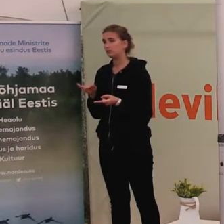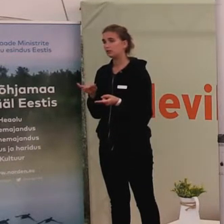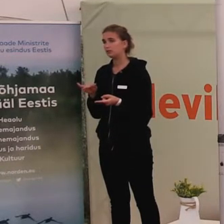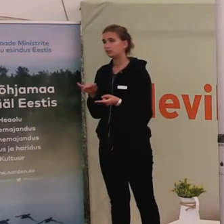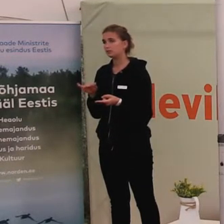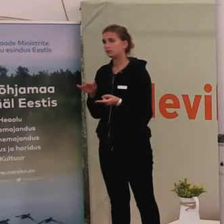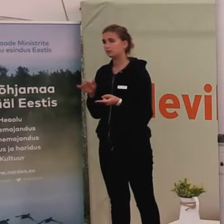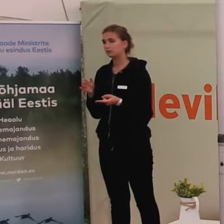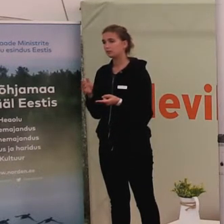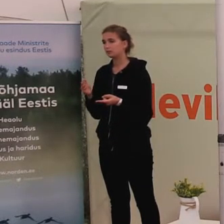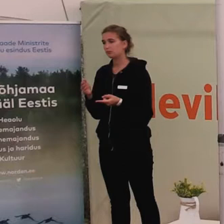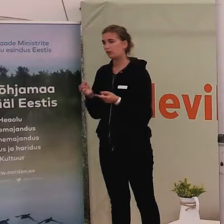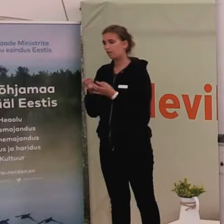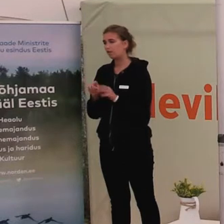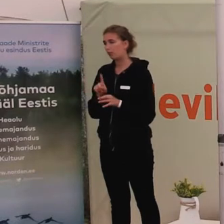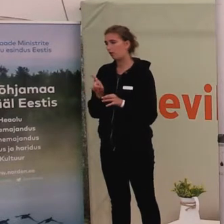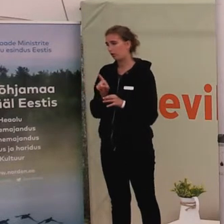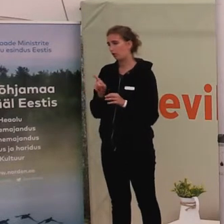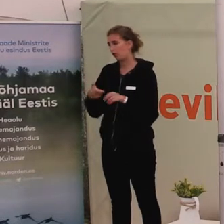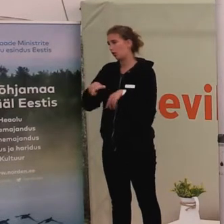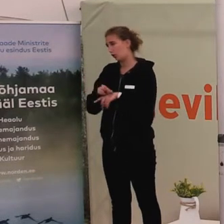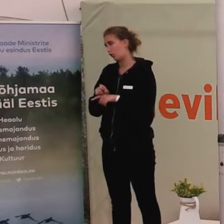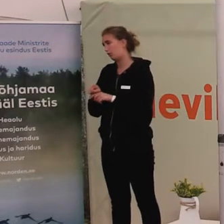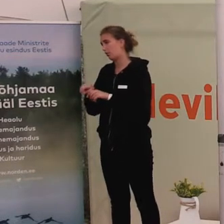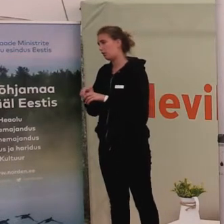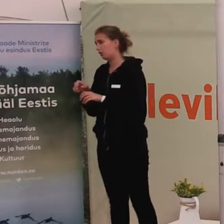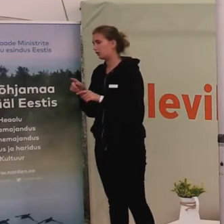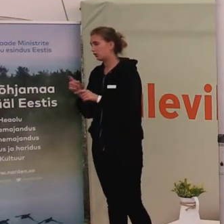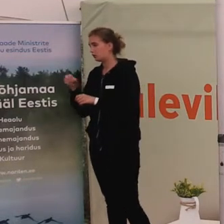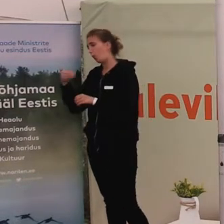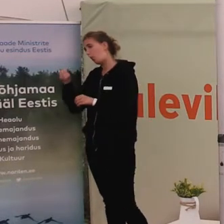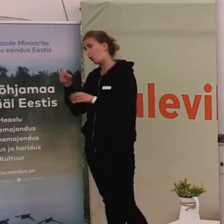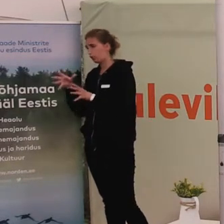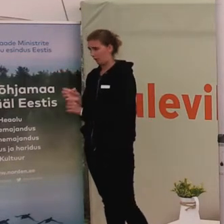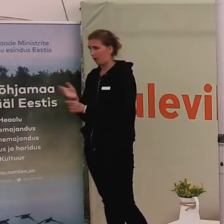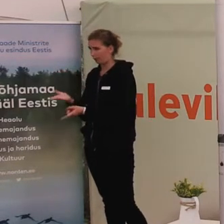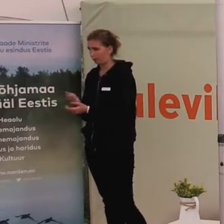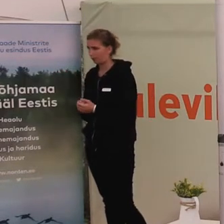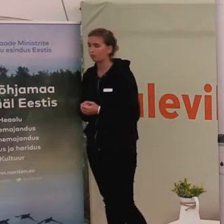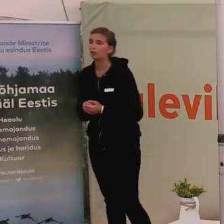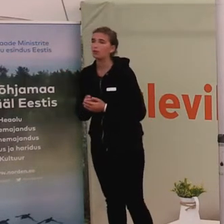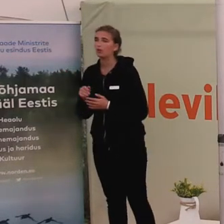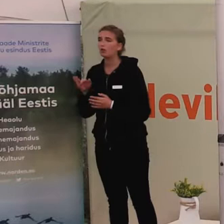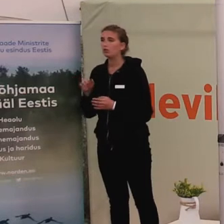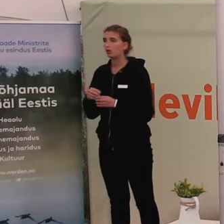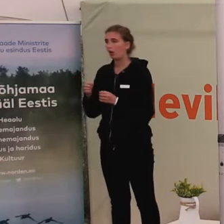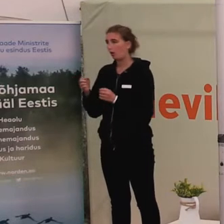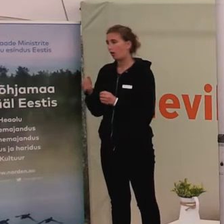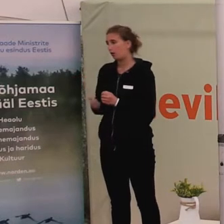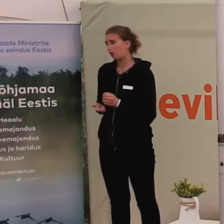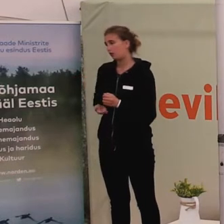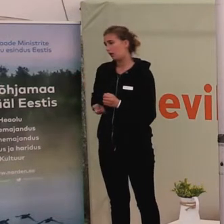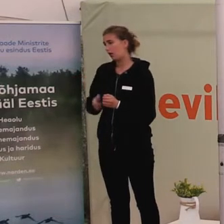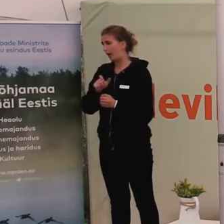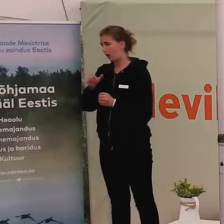extra income. Of course, it might be valid for Canada, a rich country like Canada. And what else? And population was held